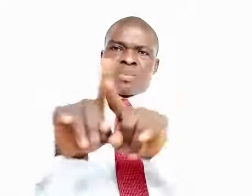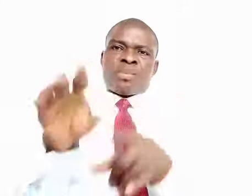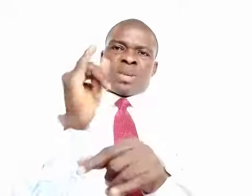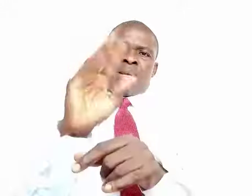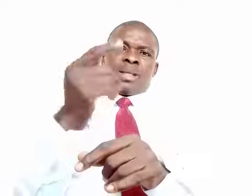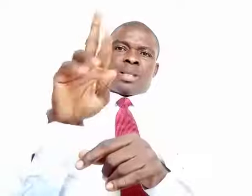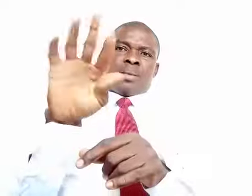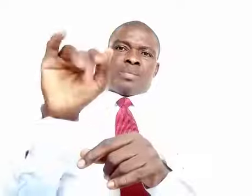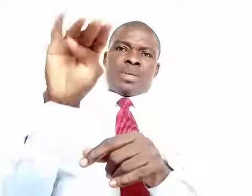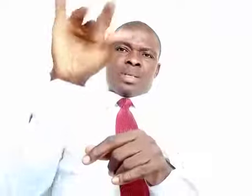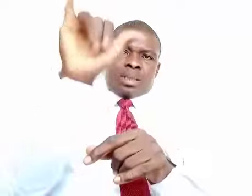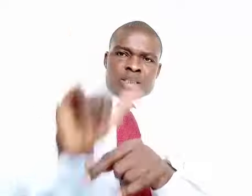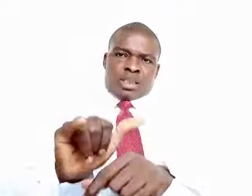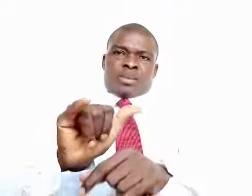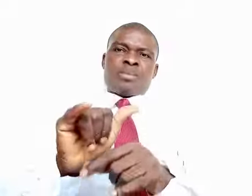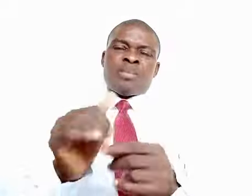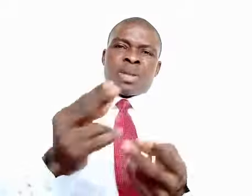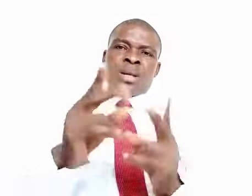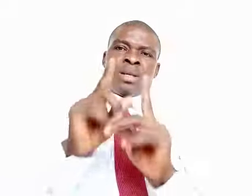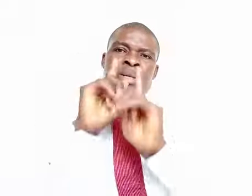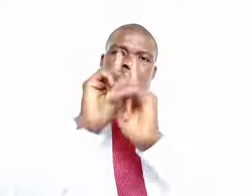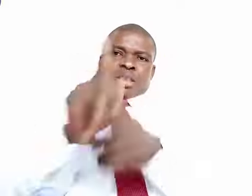Irritability, response to stimuli.